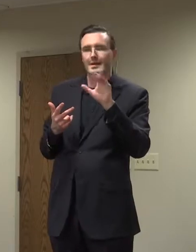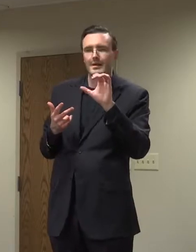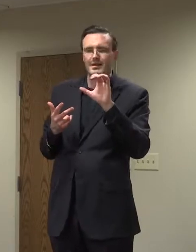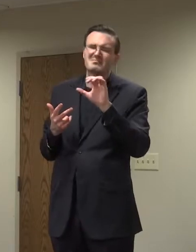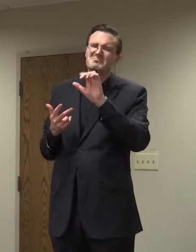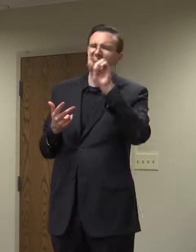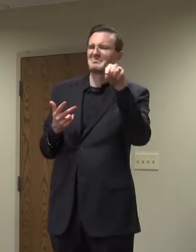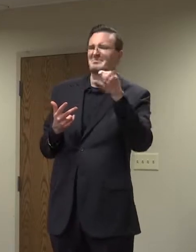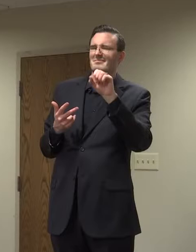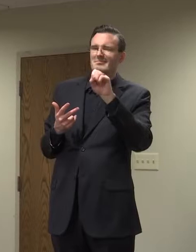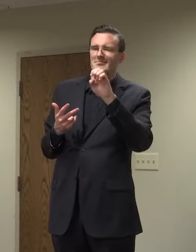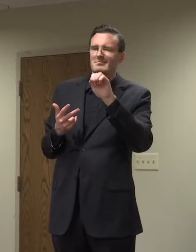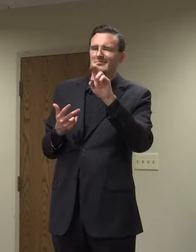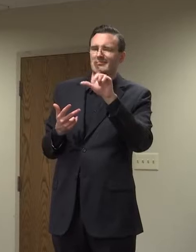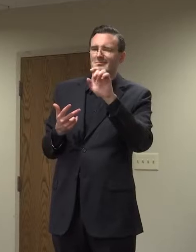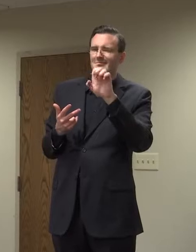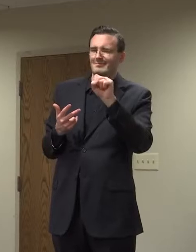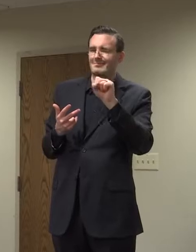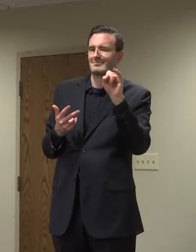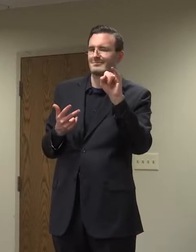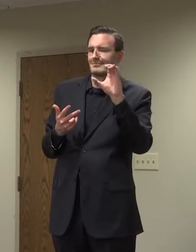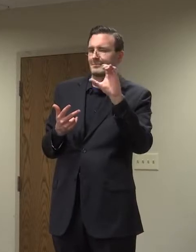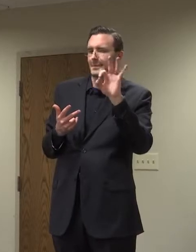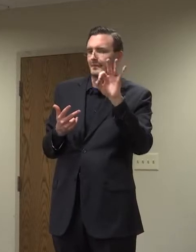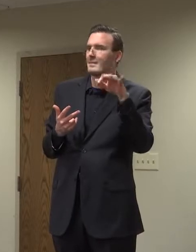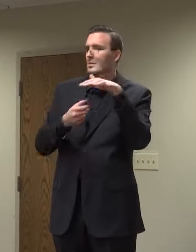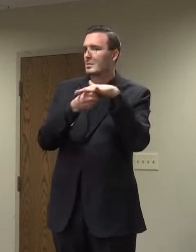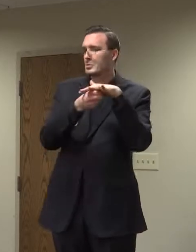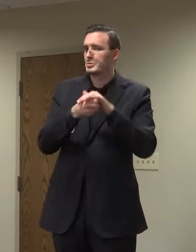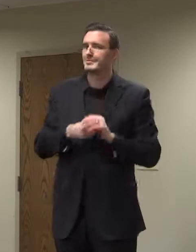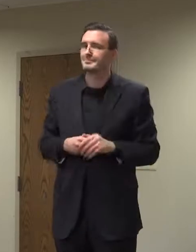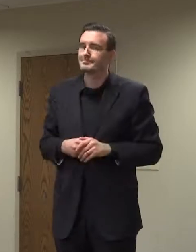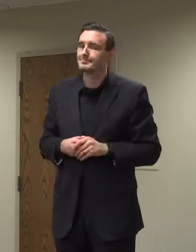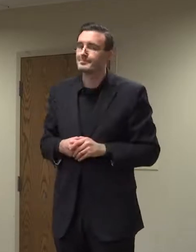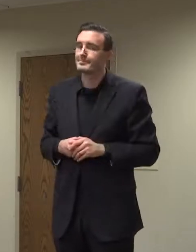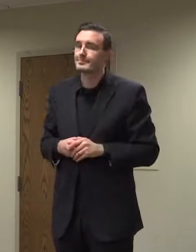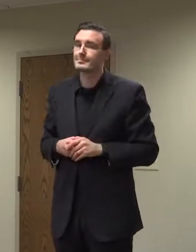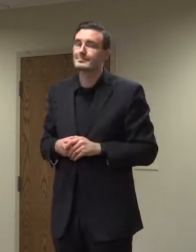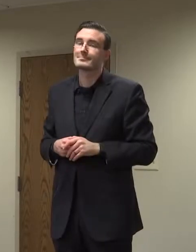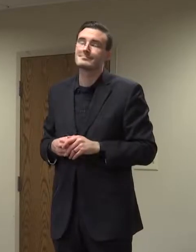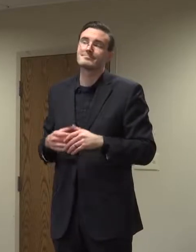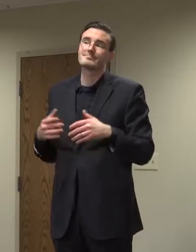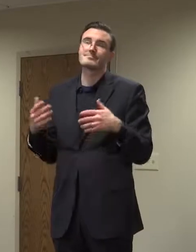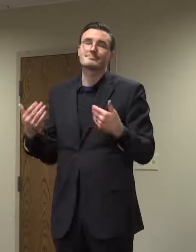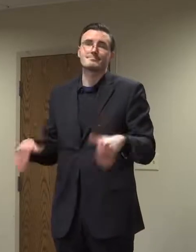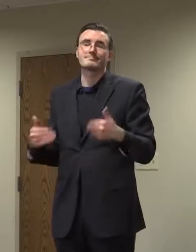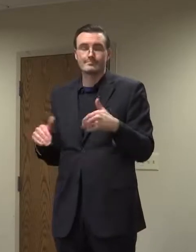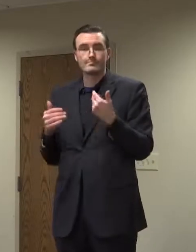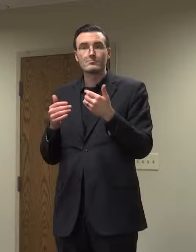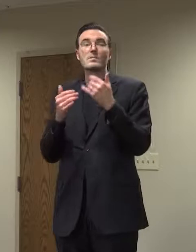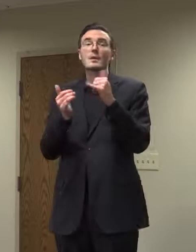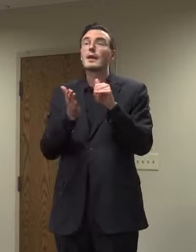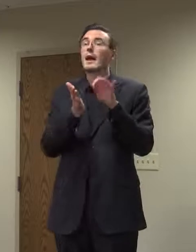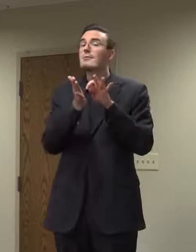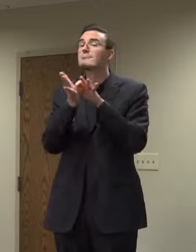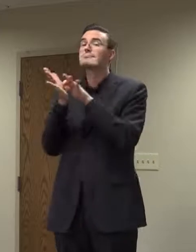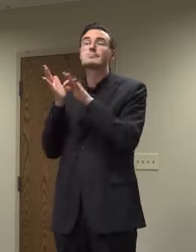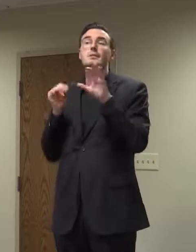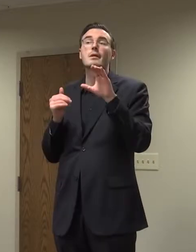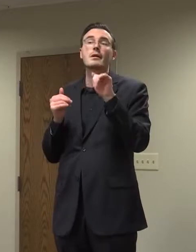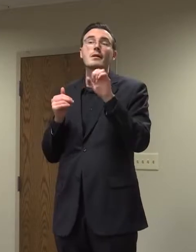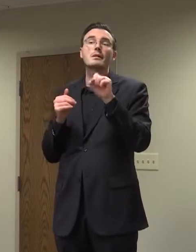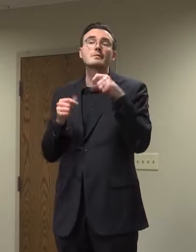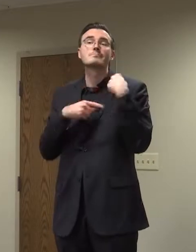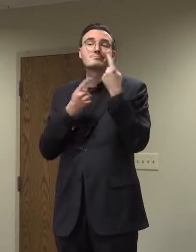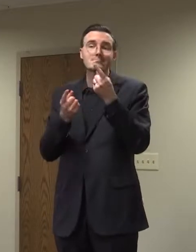location. So with that, all that being said, we are now close to 11,500 cases. We are